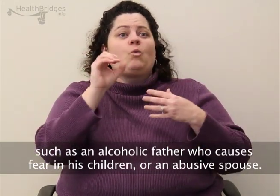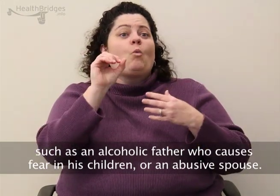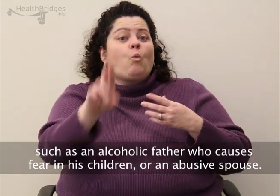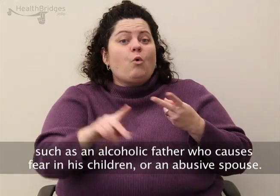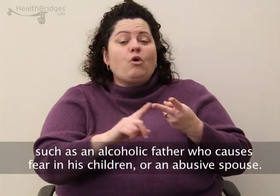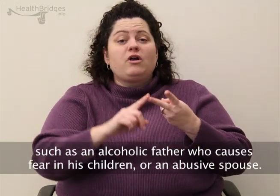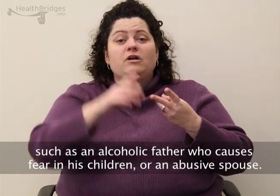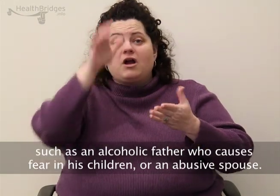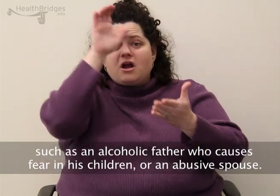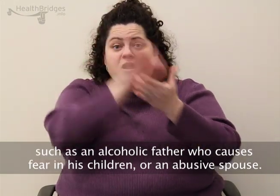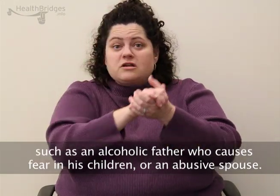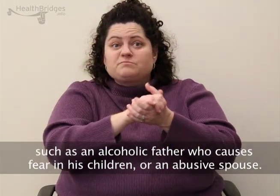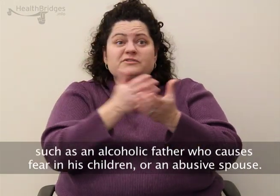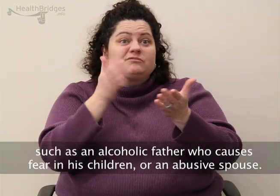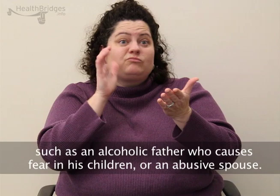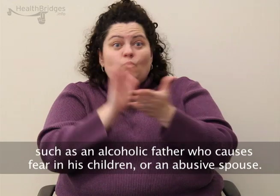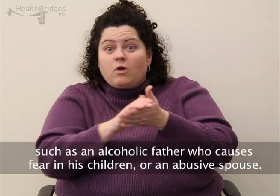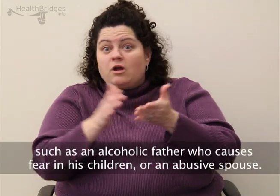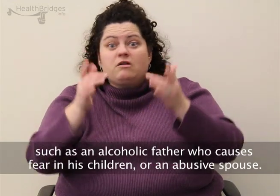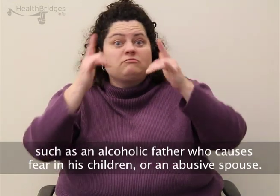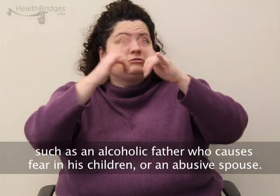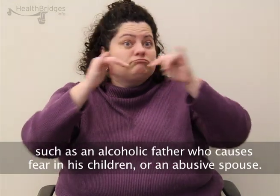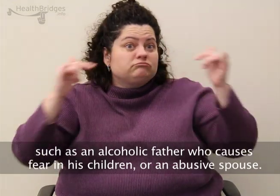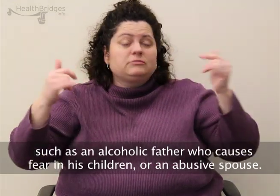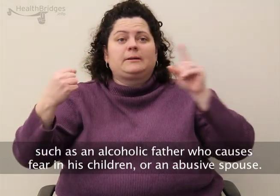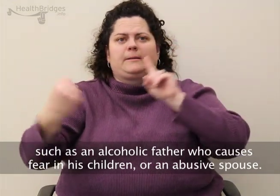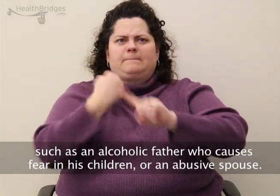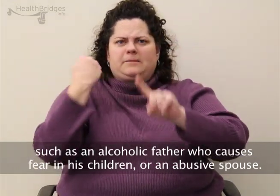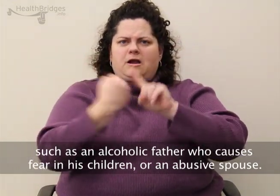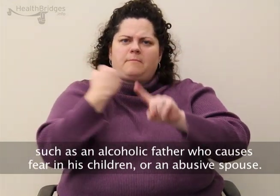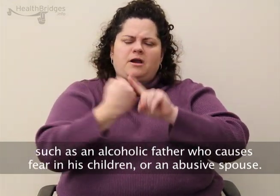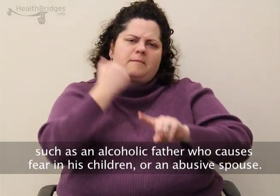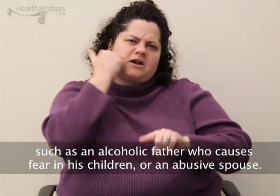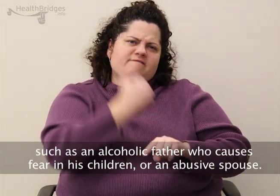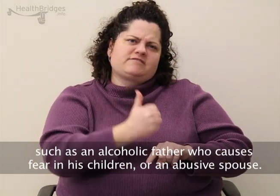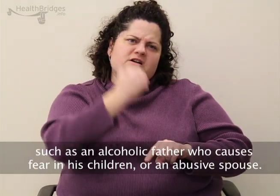father who causes fear in his children, or an abusive spouse.